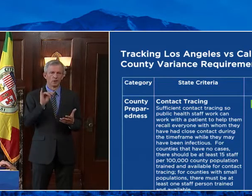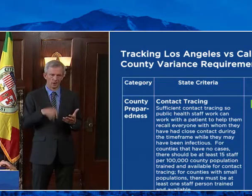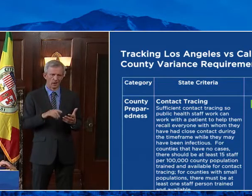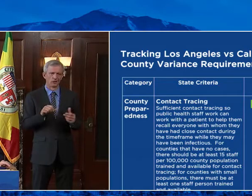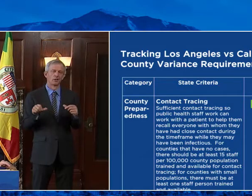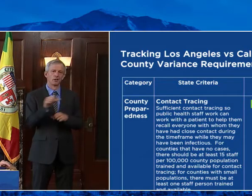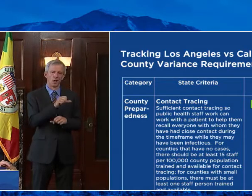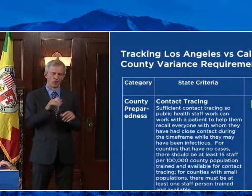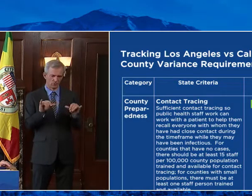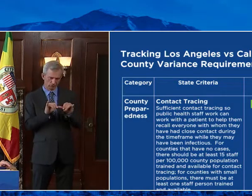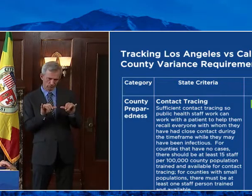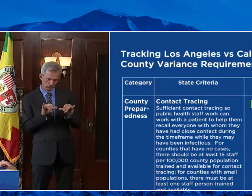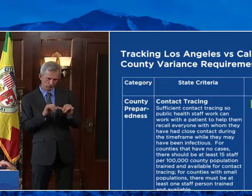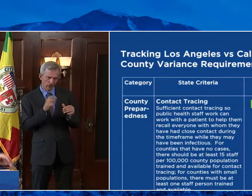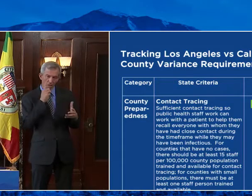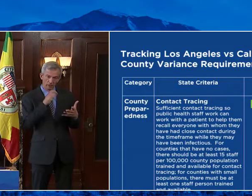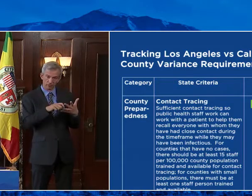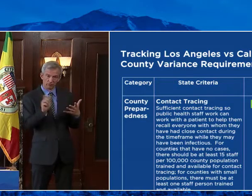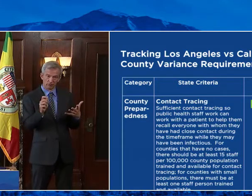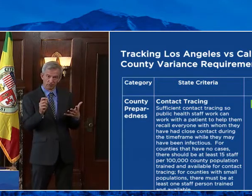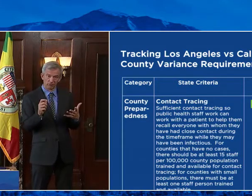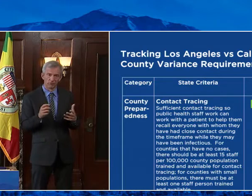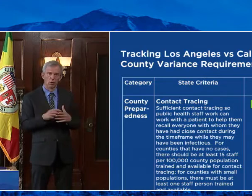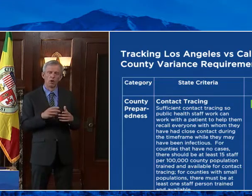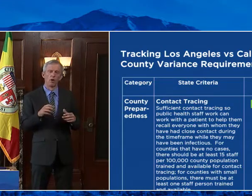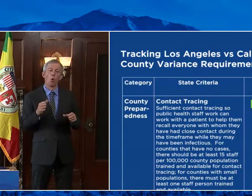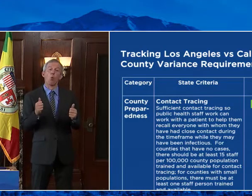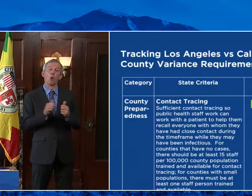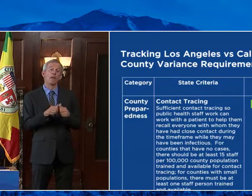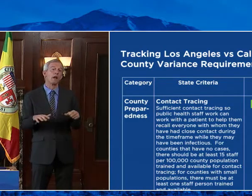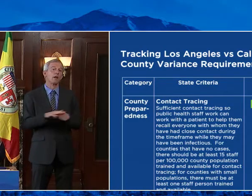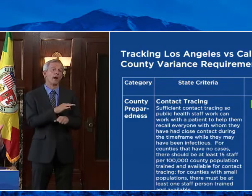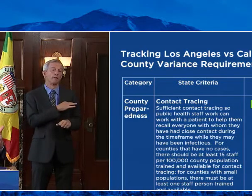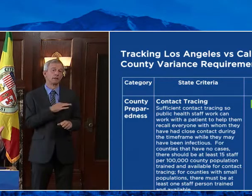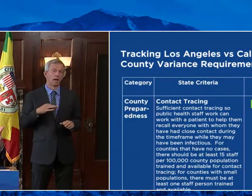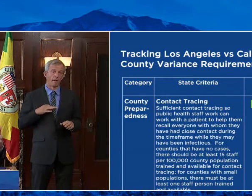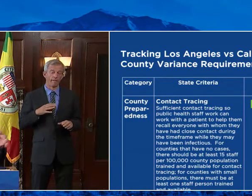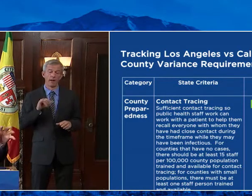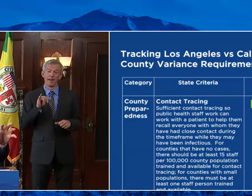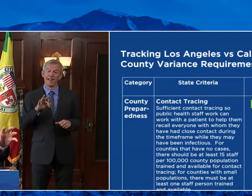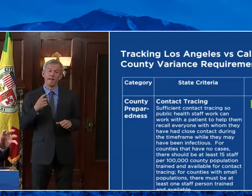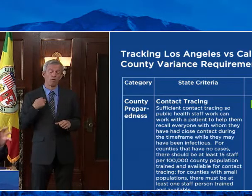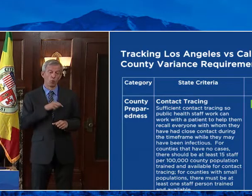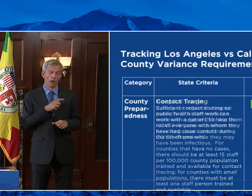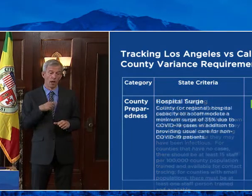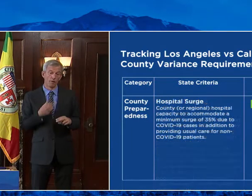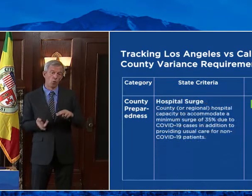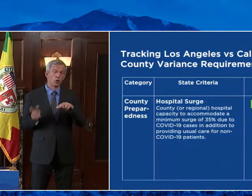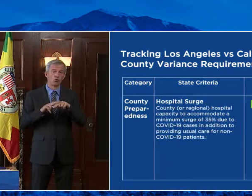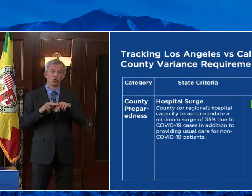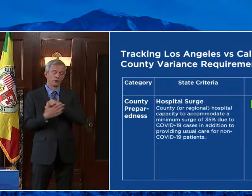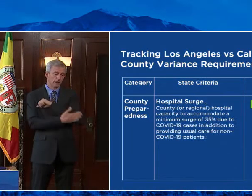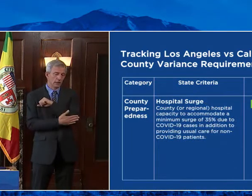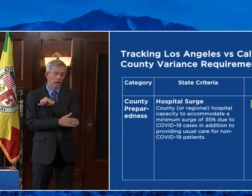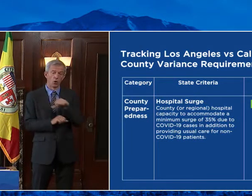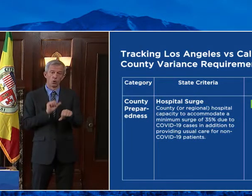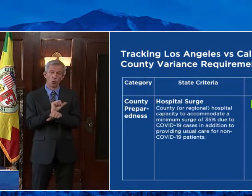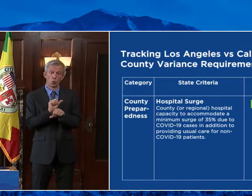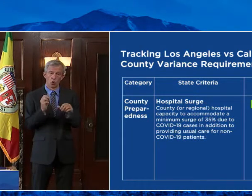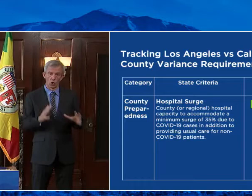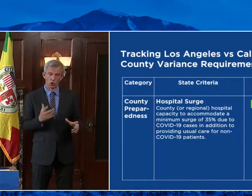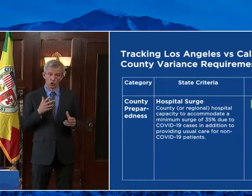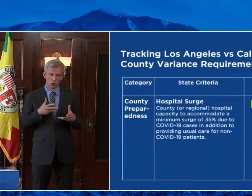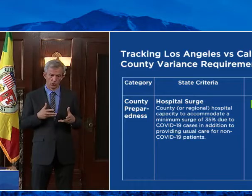sufficient staffing. We now have that, and we've offered many more should we ever have to surge up, of both county workers that are learning to be contact